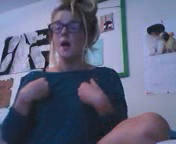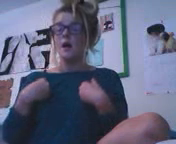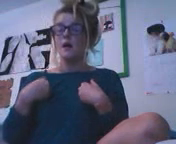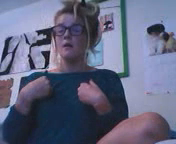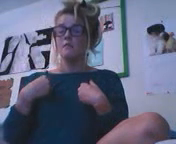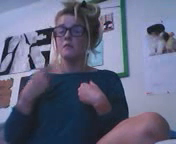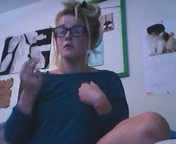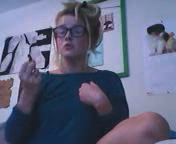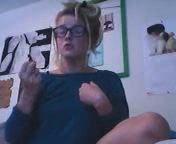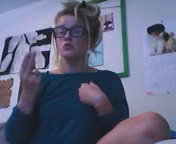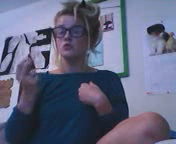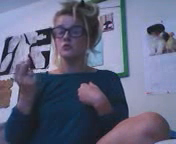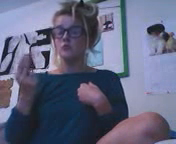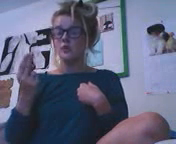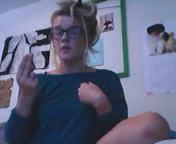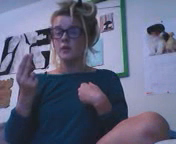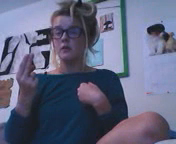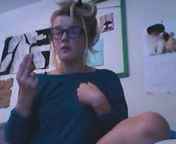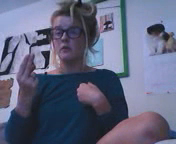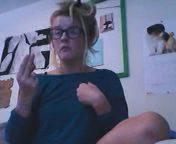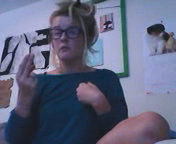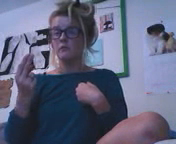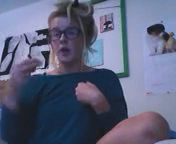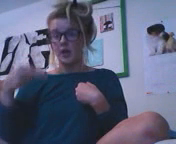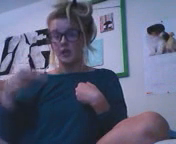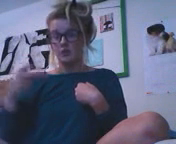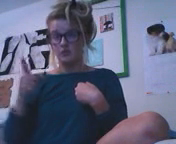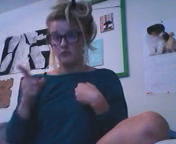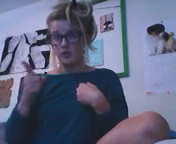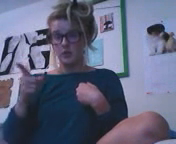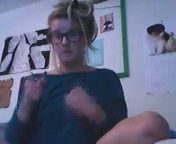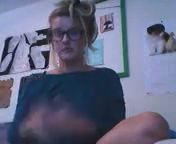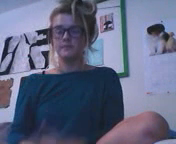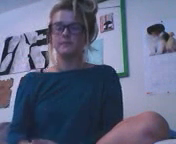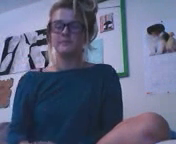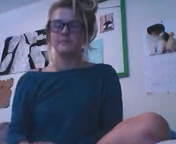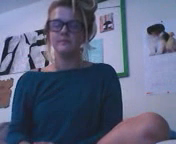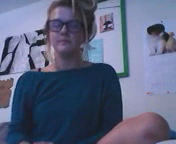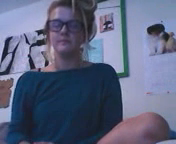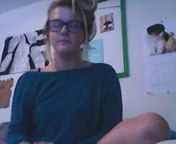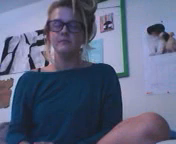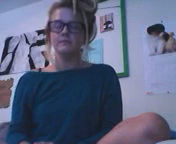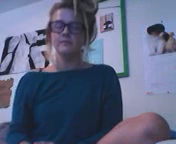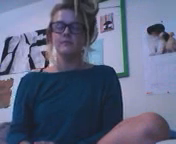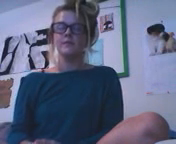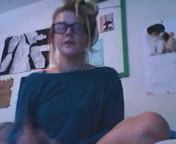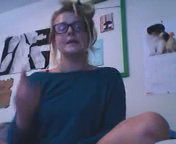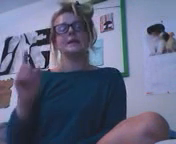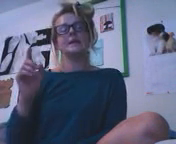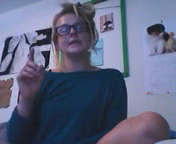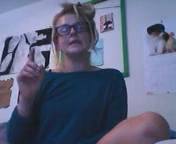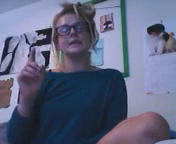product side. In order to give me 12 hydrogen atoms on my reactant side, I know that I'm going to need to